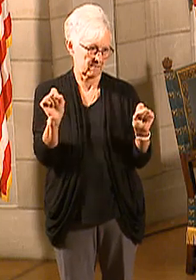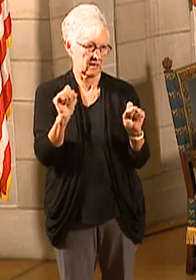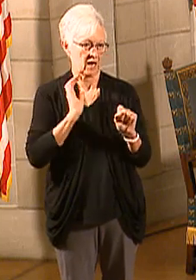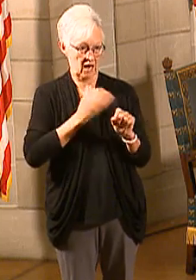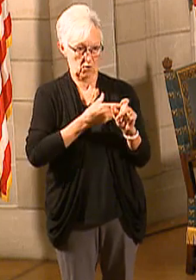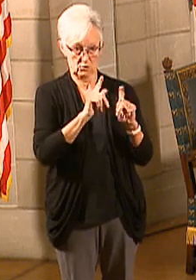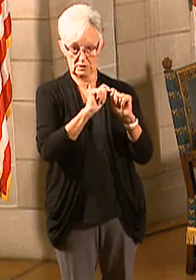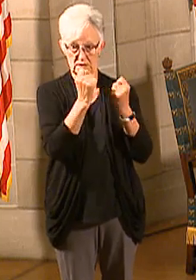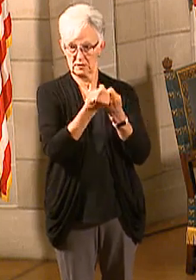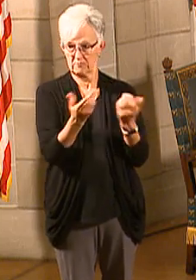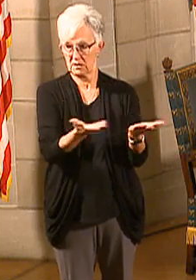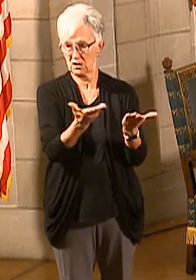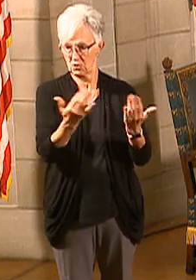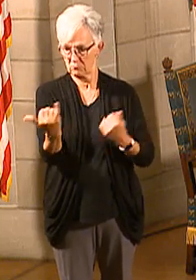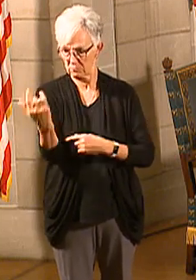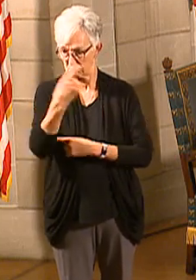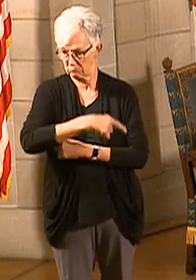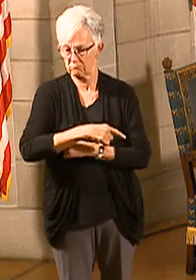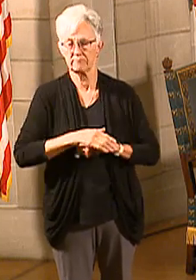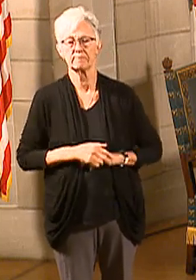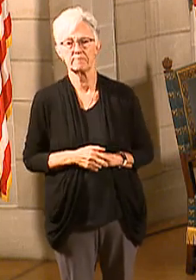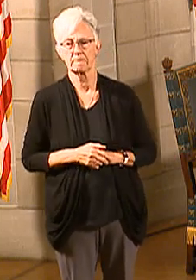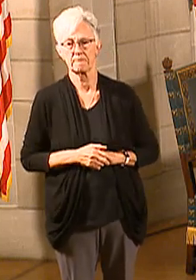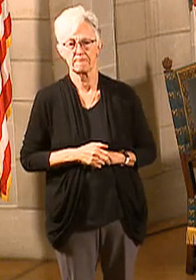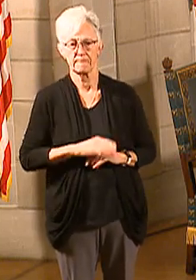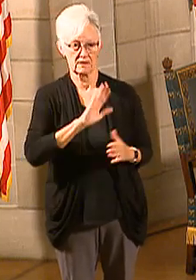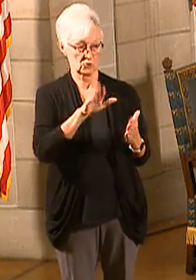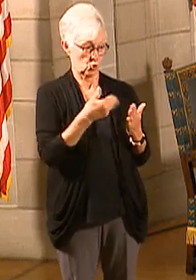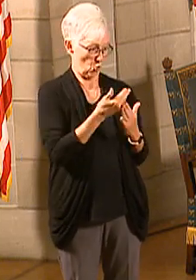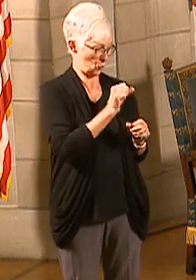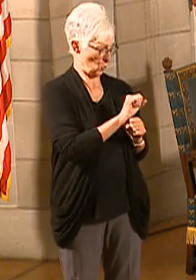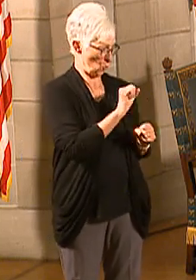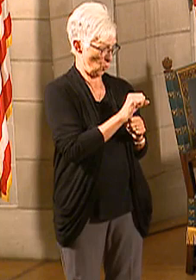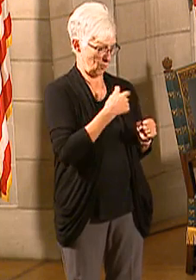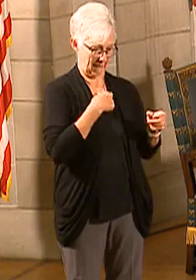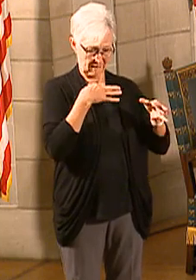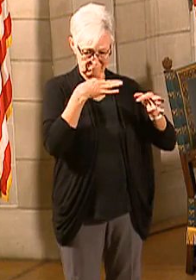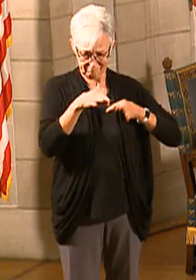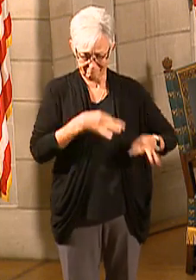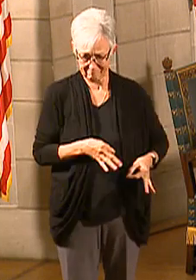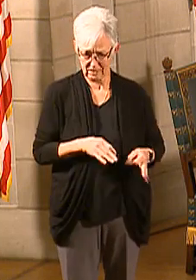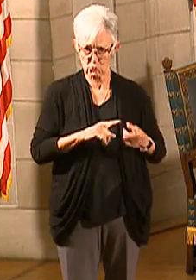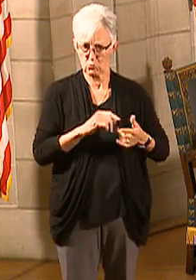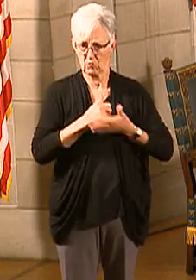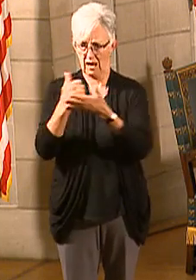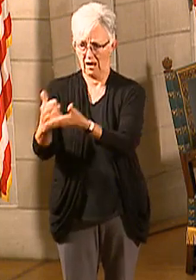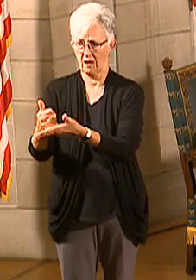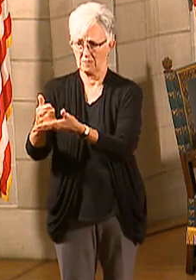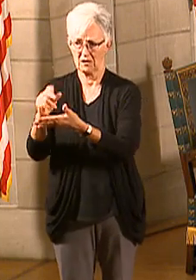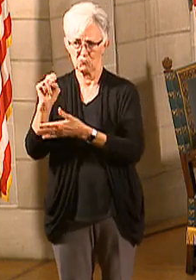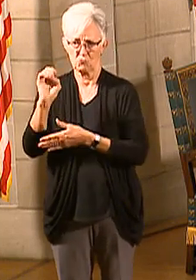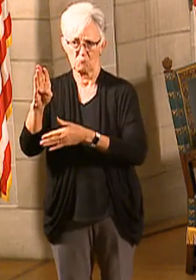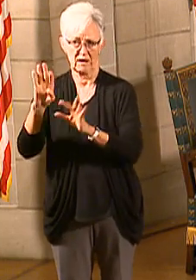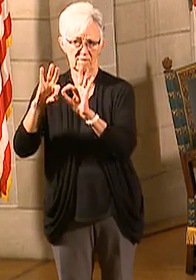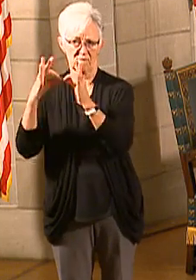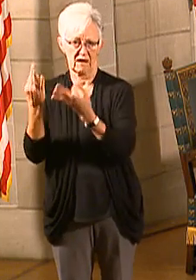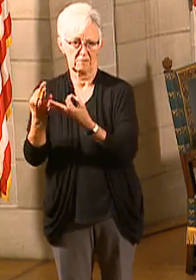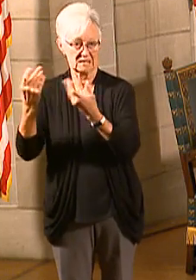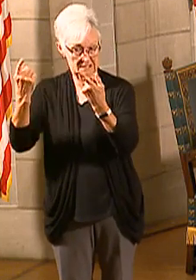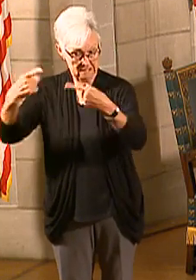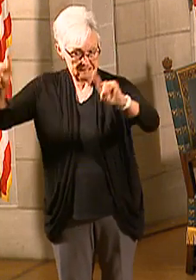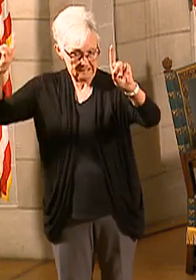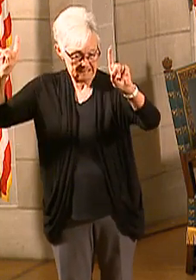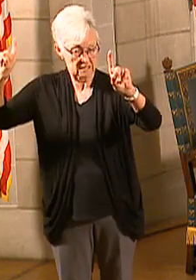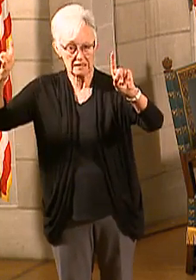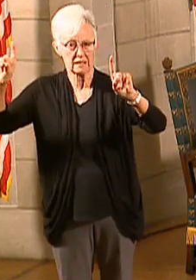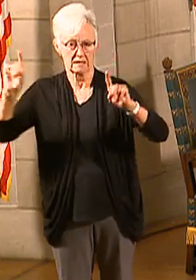today. All of the work that is described, and that is helping Nebraskan families succeed and Nebraska be in the top 10, is